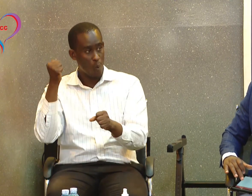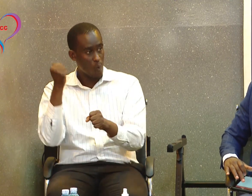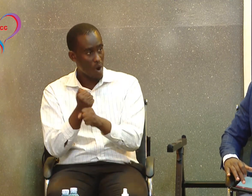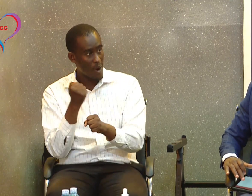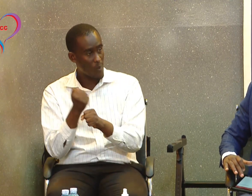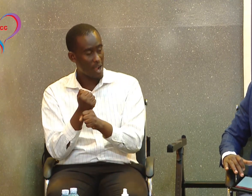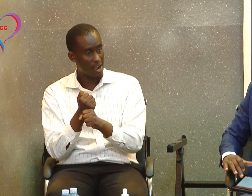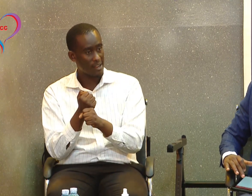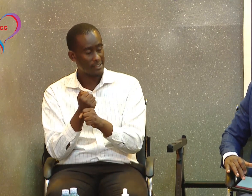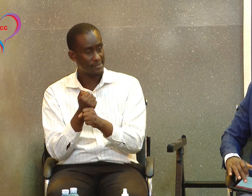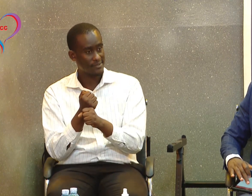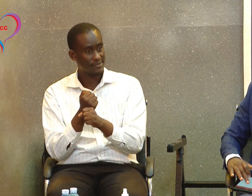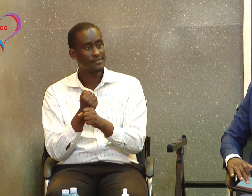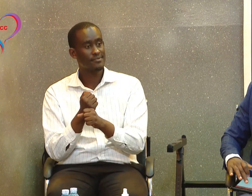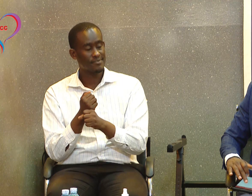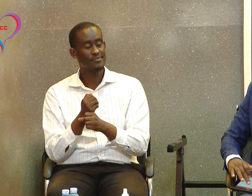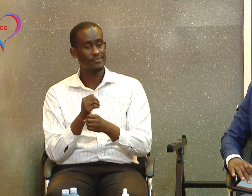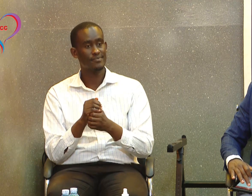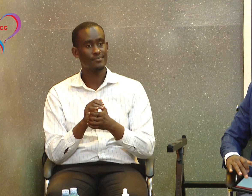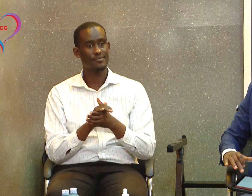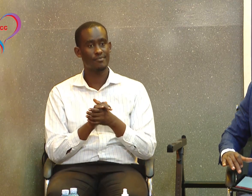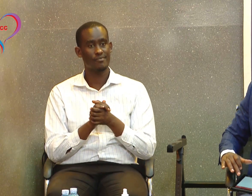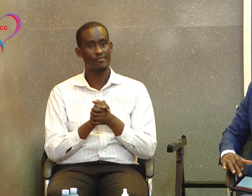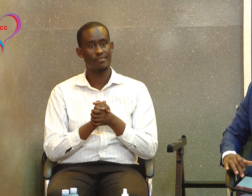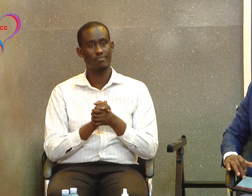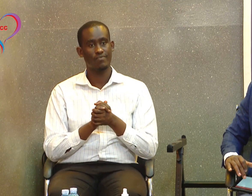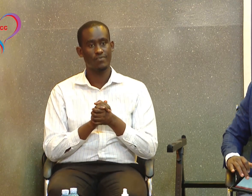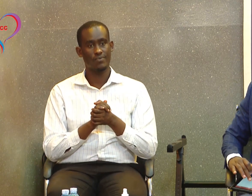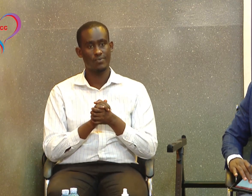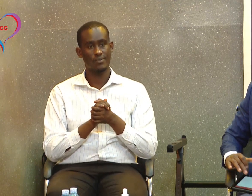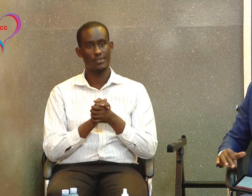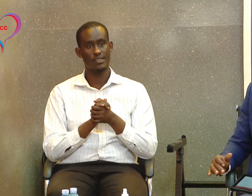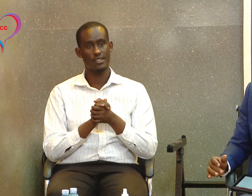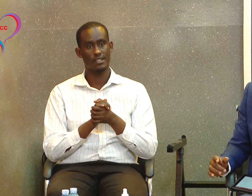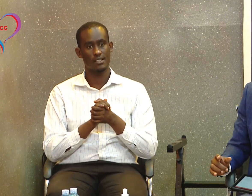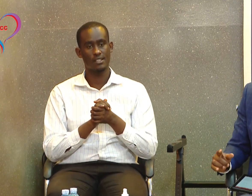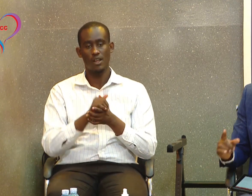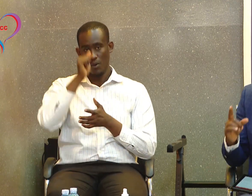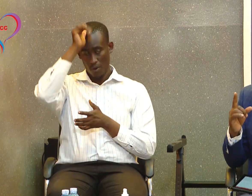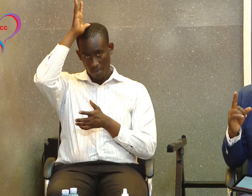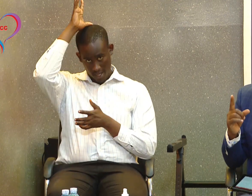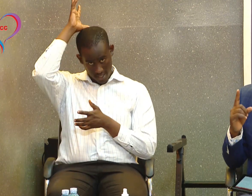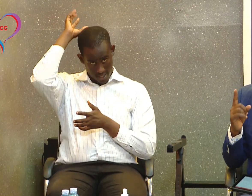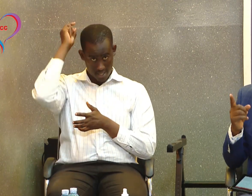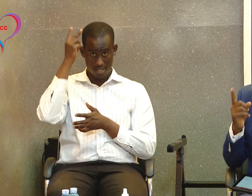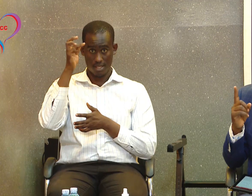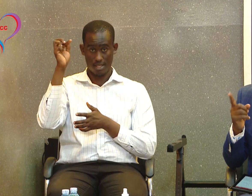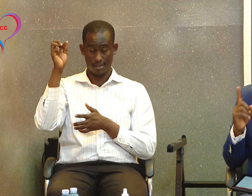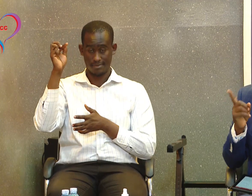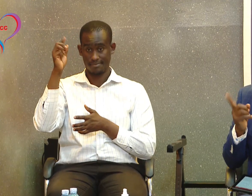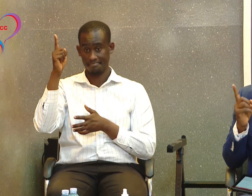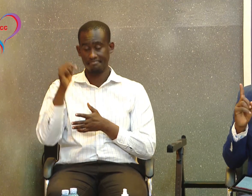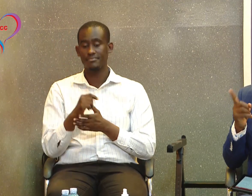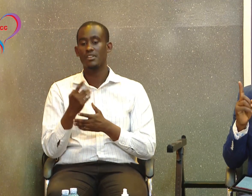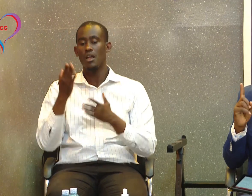I just want to clarify a certain verse so that I don't talk things that are off. Verse 28, it says, and we know that